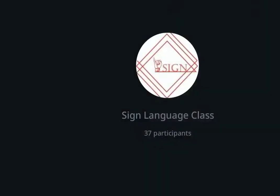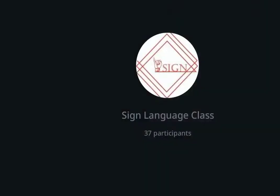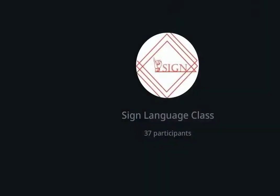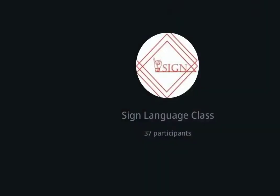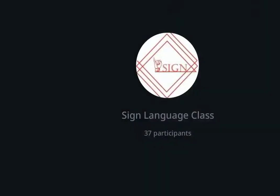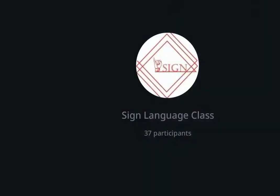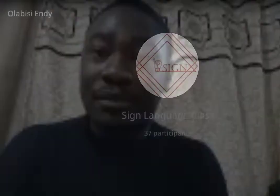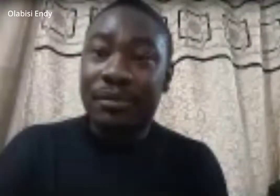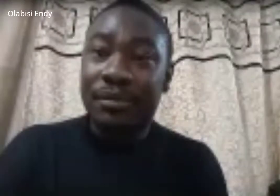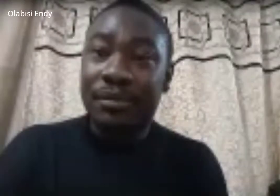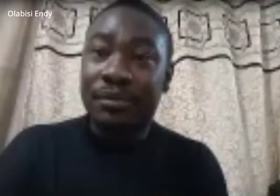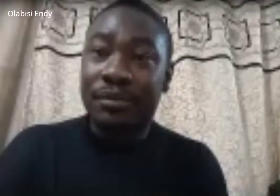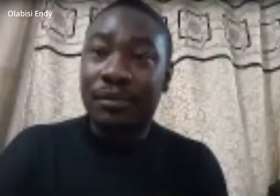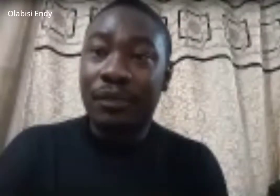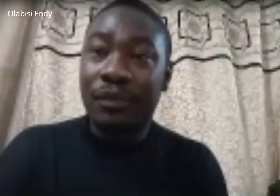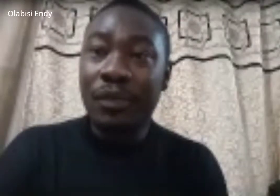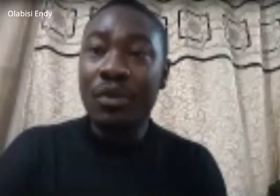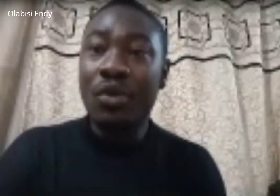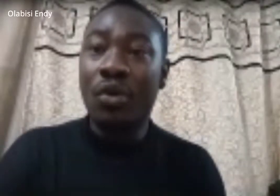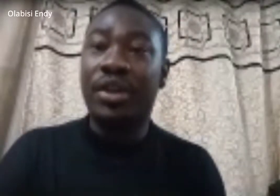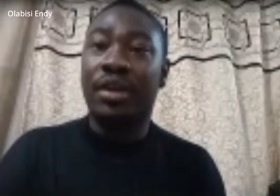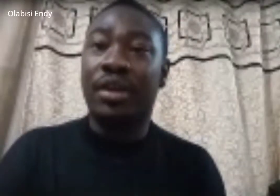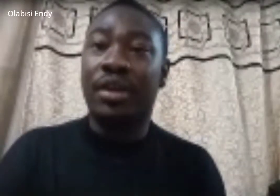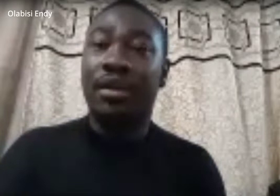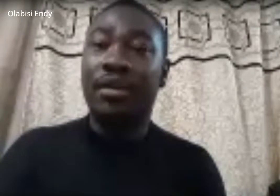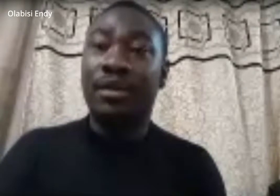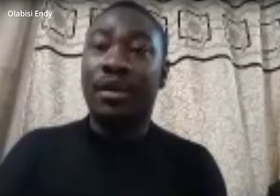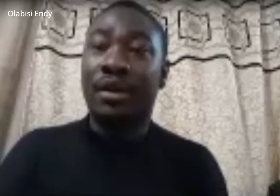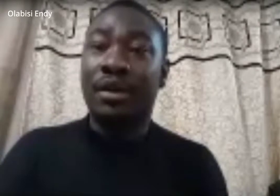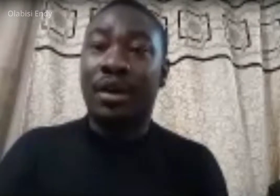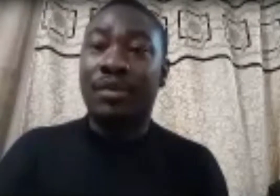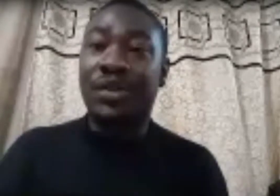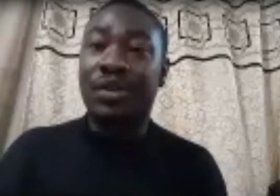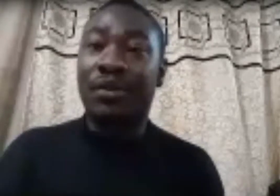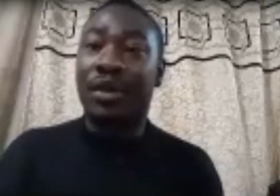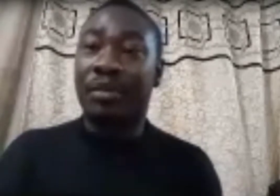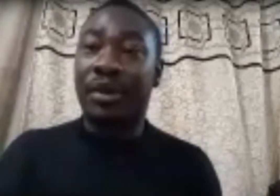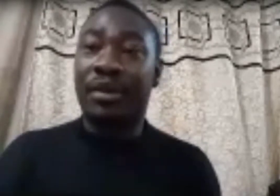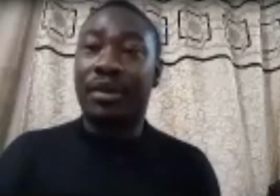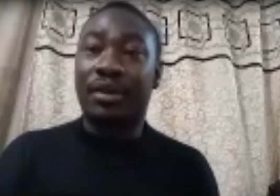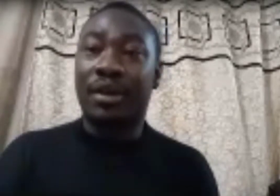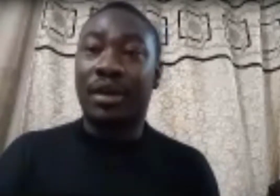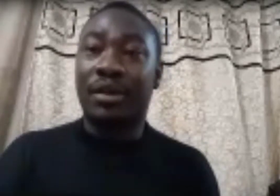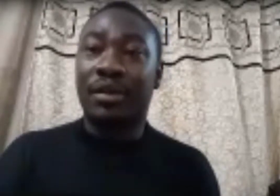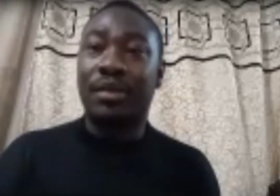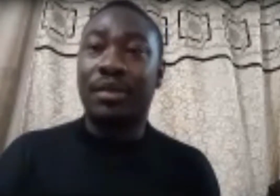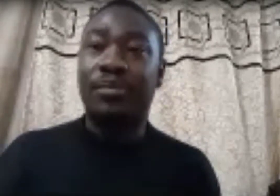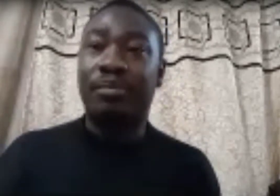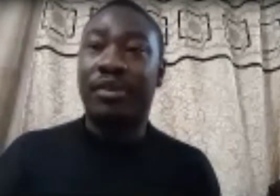Okay, I'm sorry for that break. I had a brief network challenge, so I'm back now. Can you hear